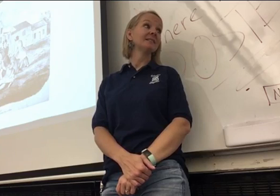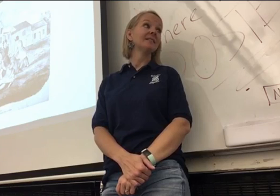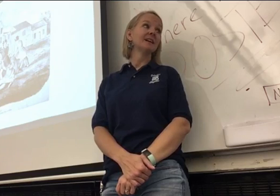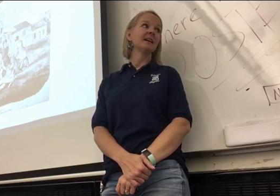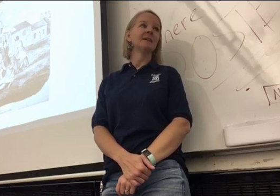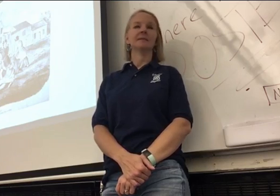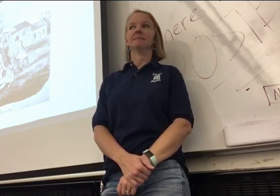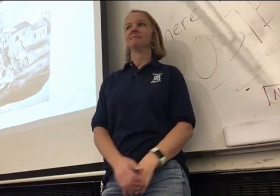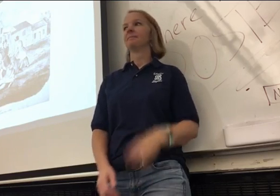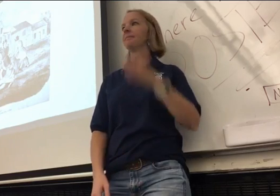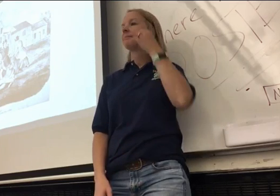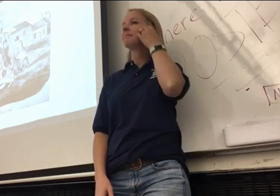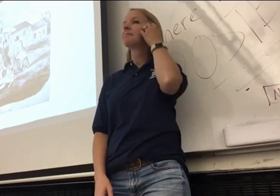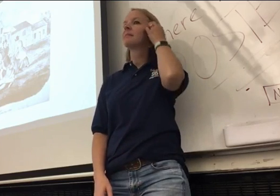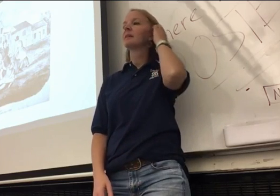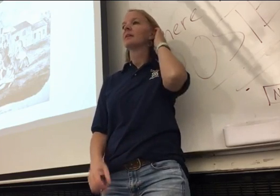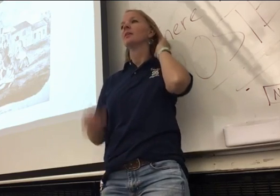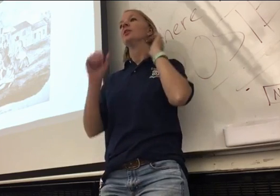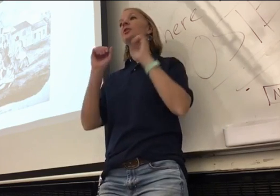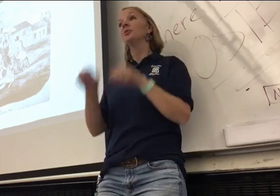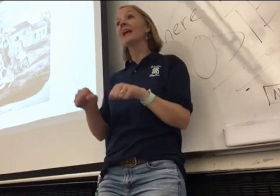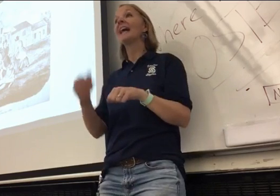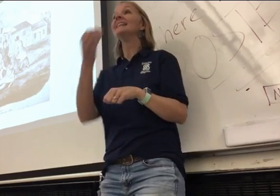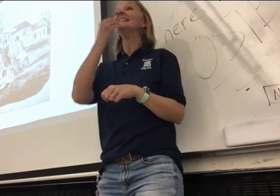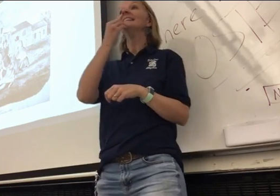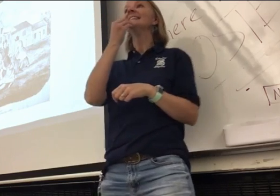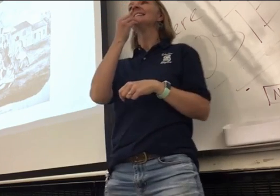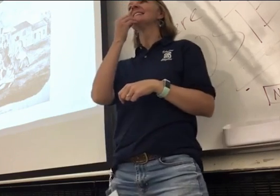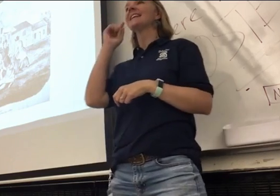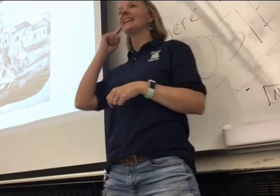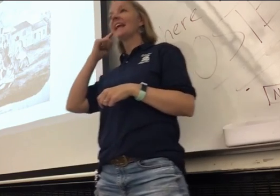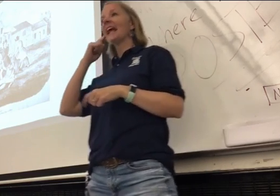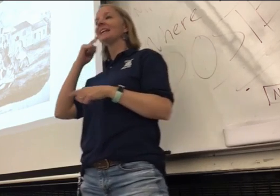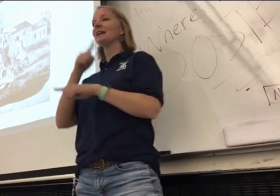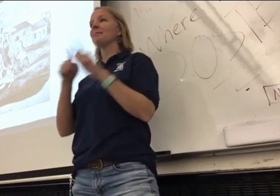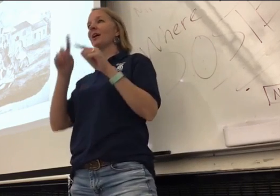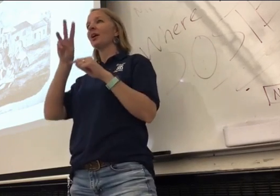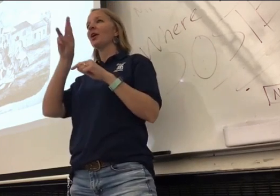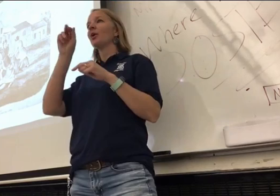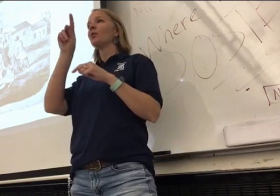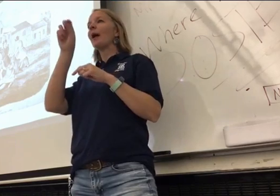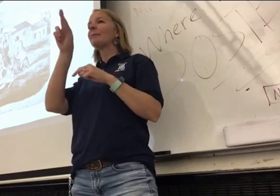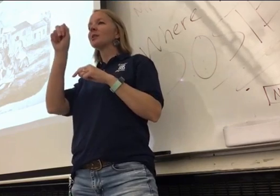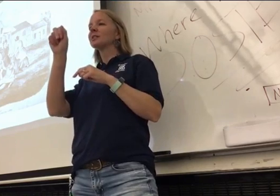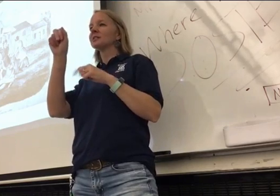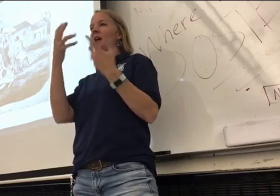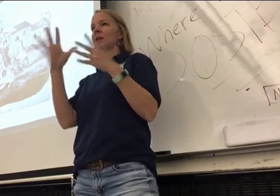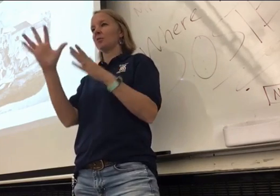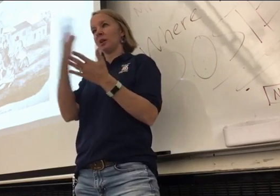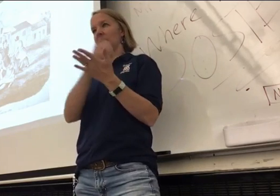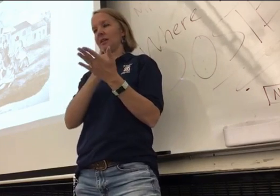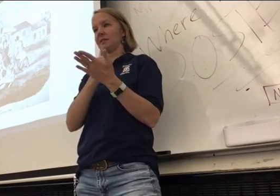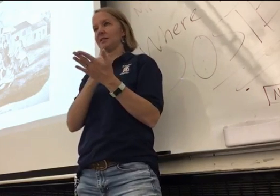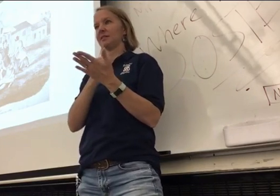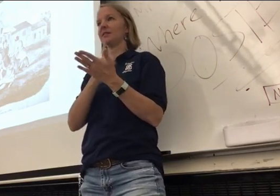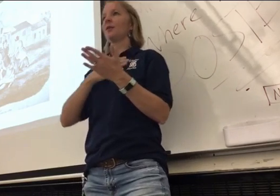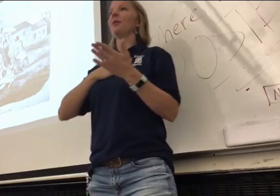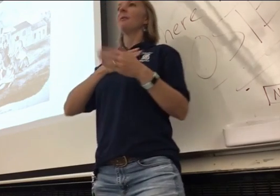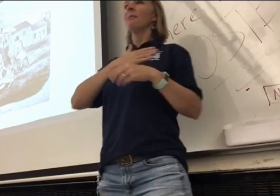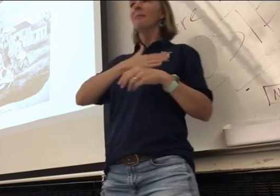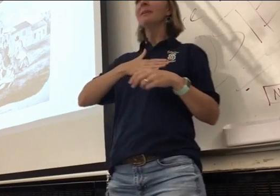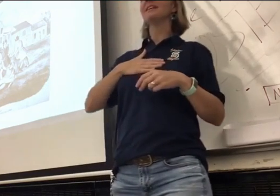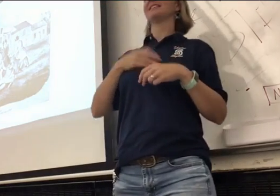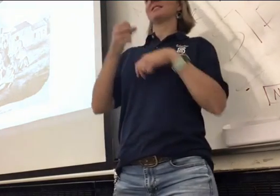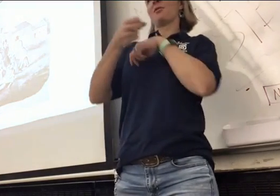You can also eat your candy. Just remember, wrappers aren't fun to hide places where I have to collect them. So please put them